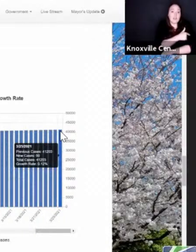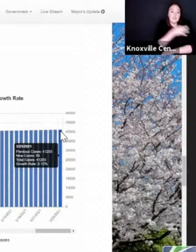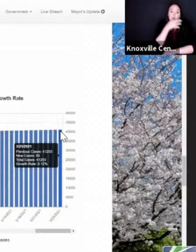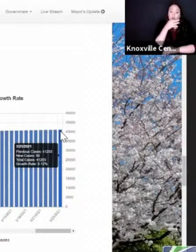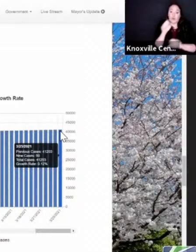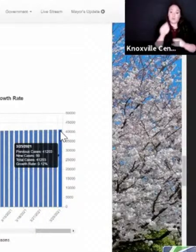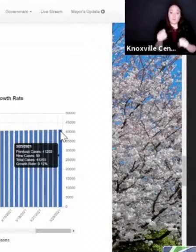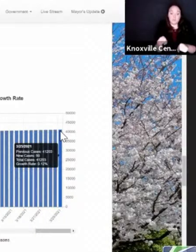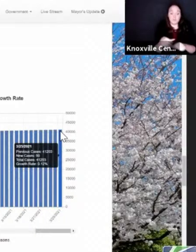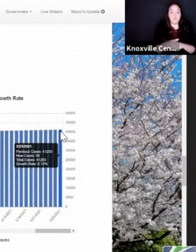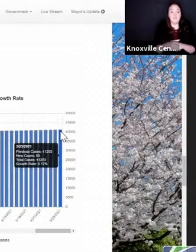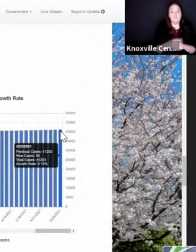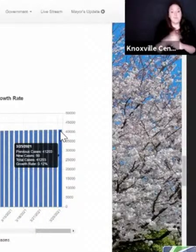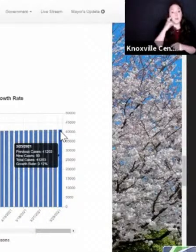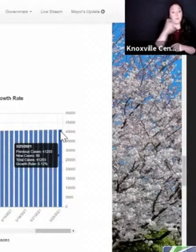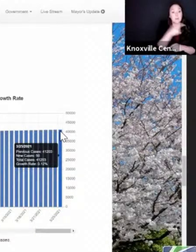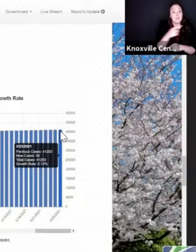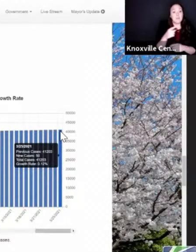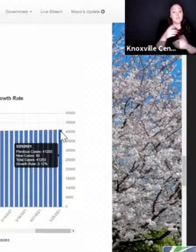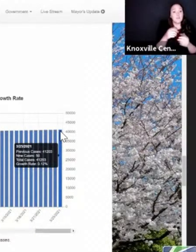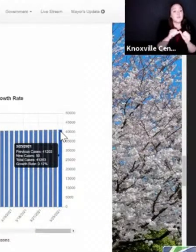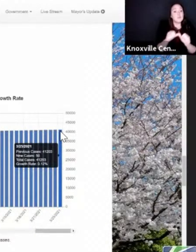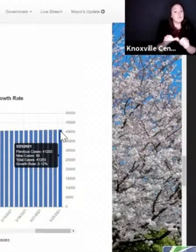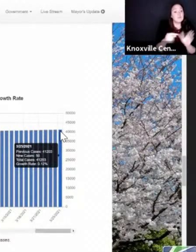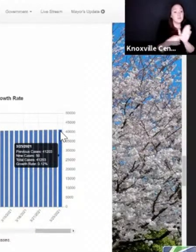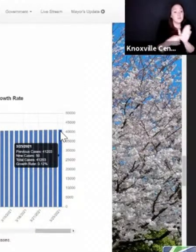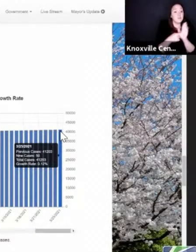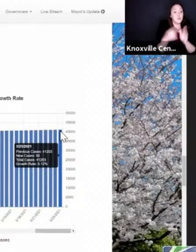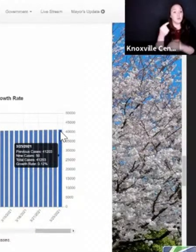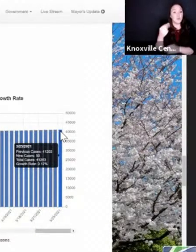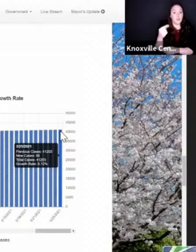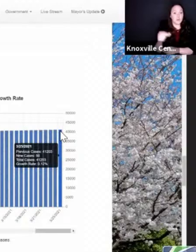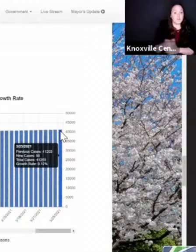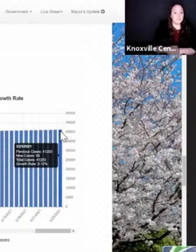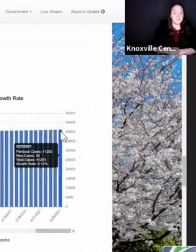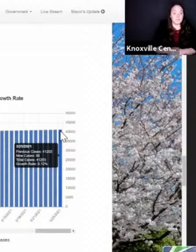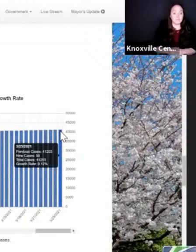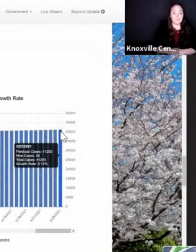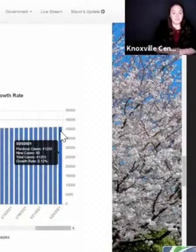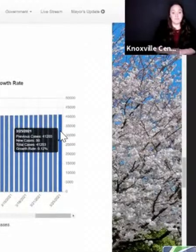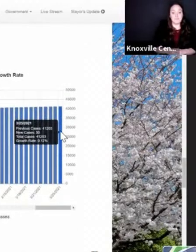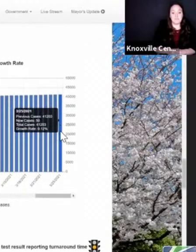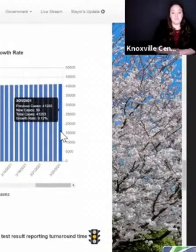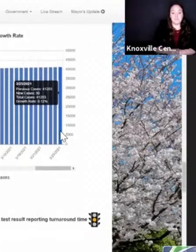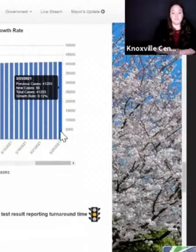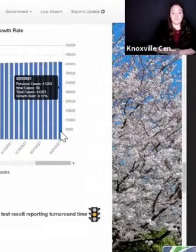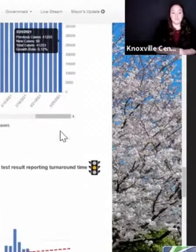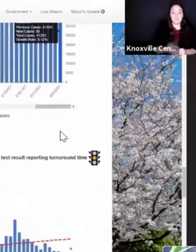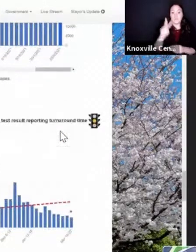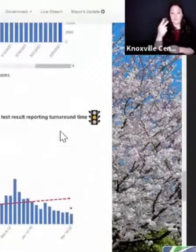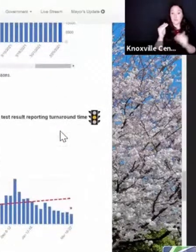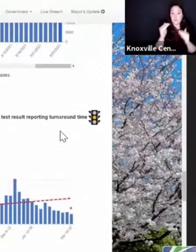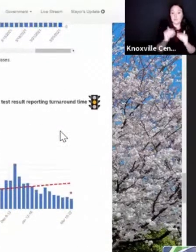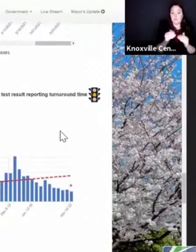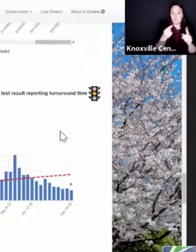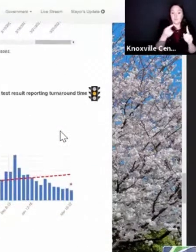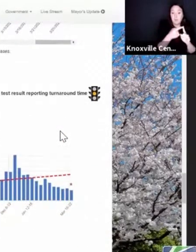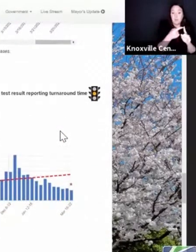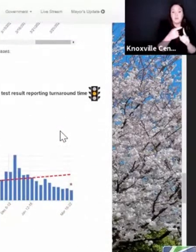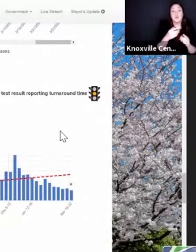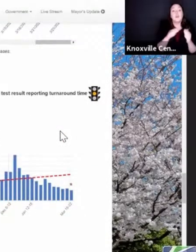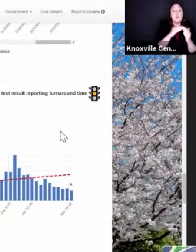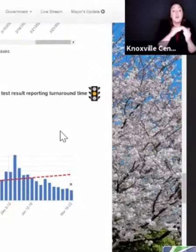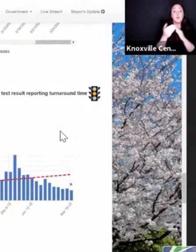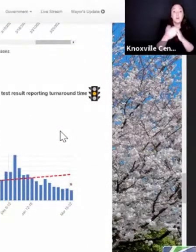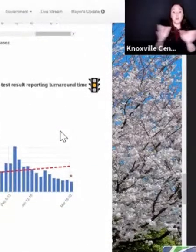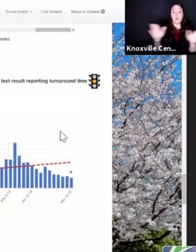But because of these factors, we do continue to represent this benchmark as green. Our second benchmark, community-wide